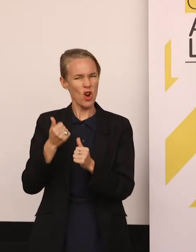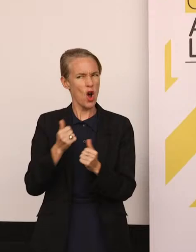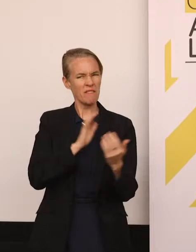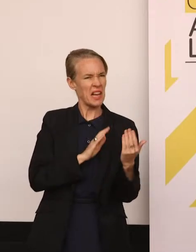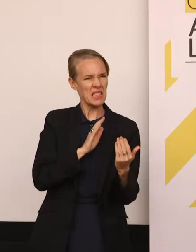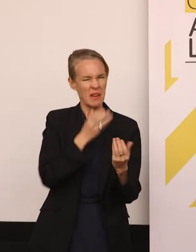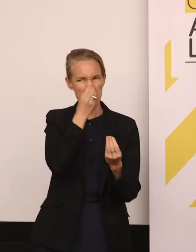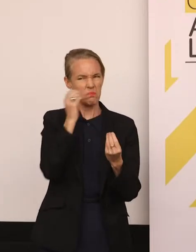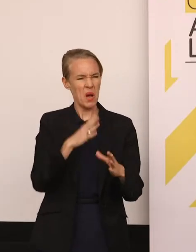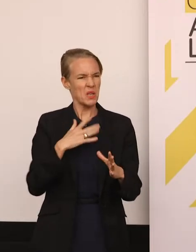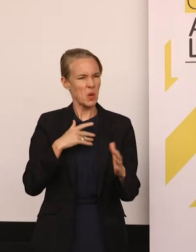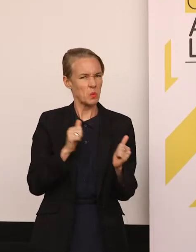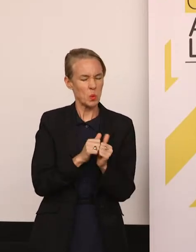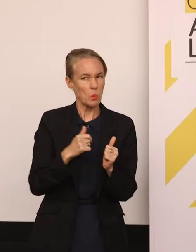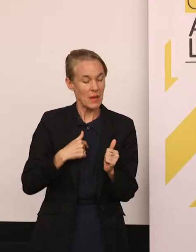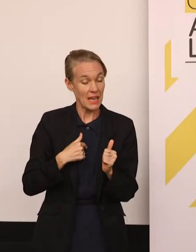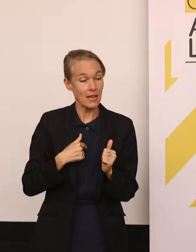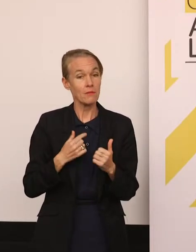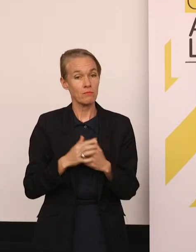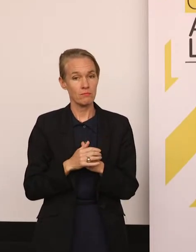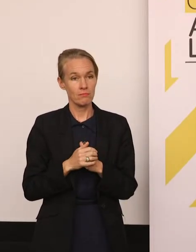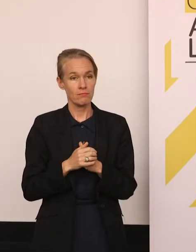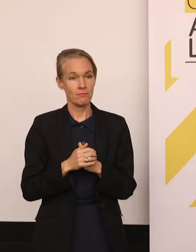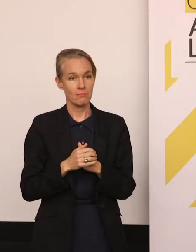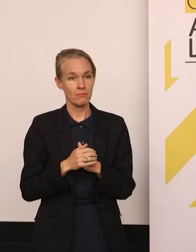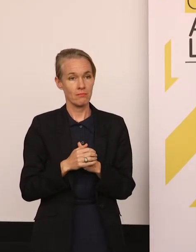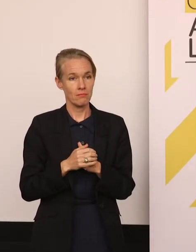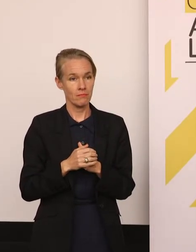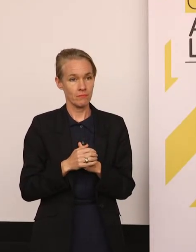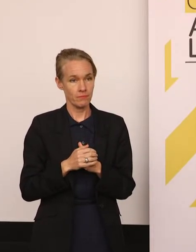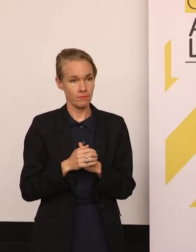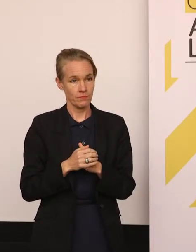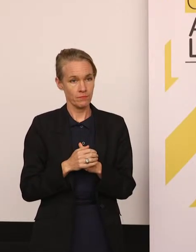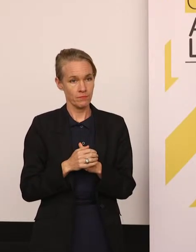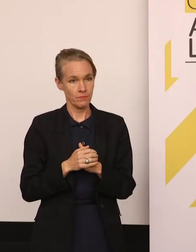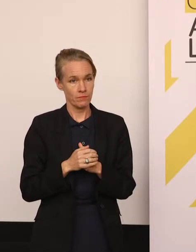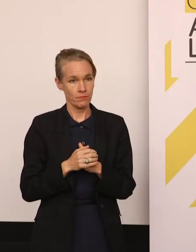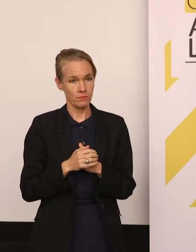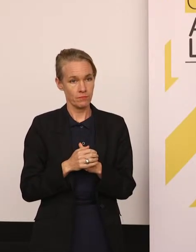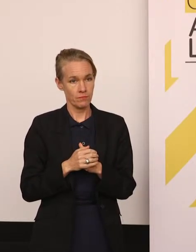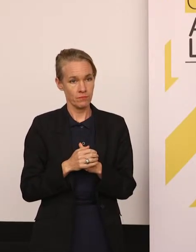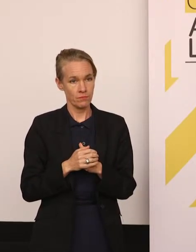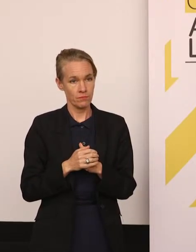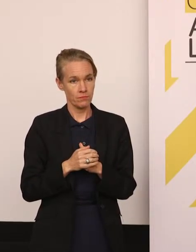lockdown situation. What advice would you give to Kiwis now that we're in level 1? Would you encourage